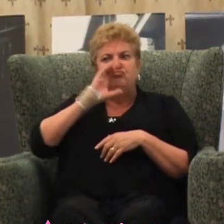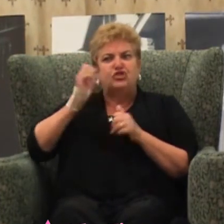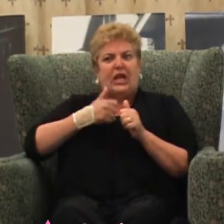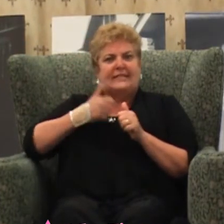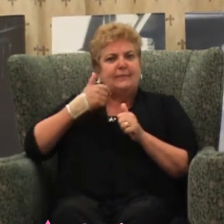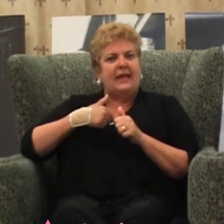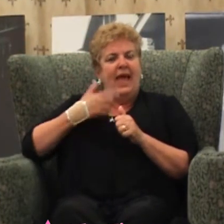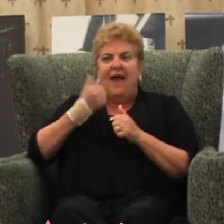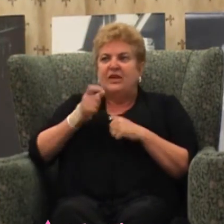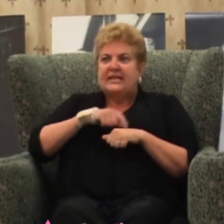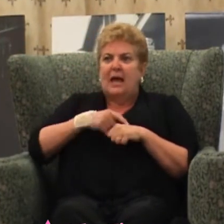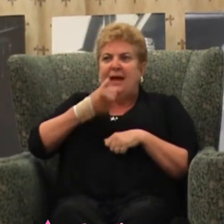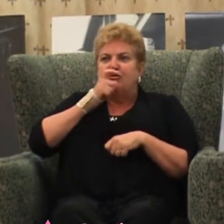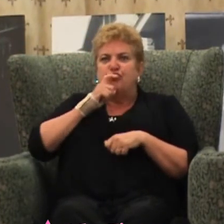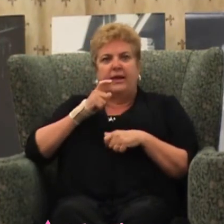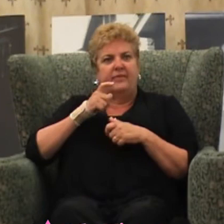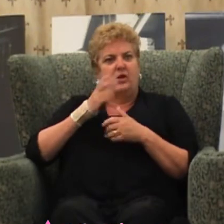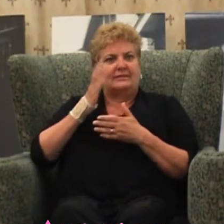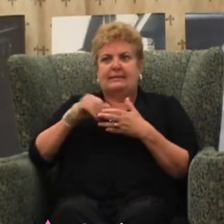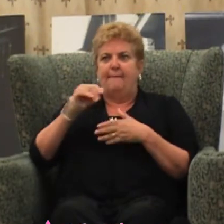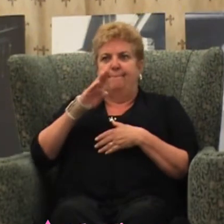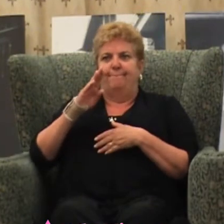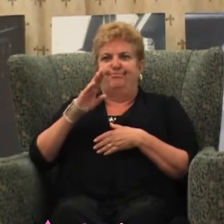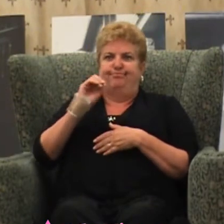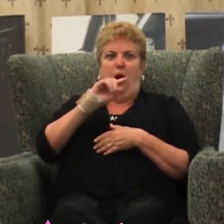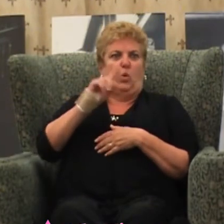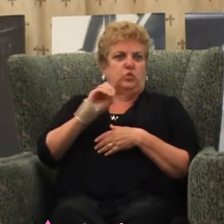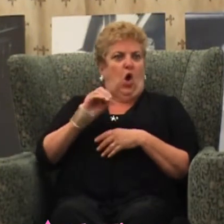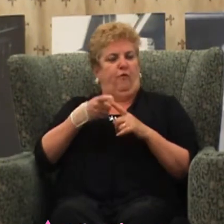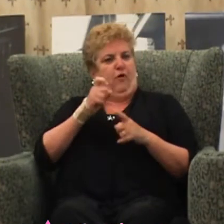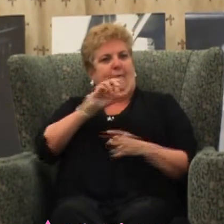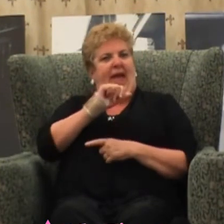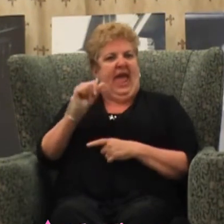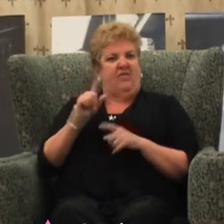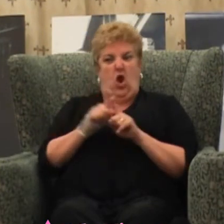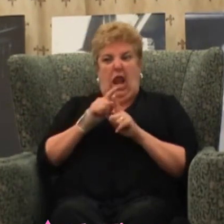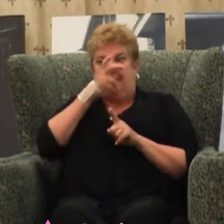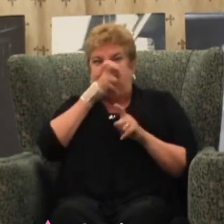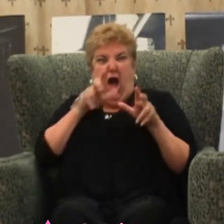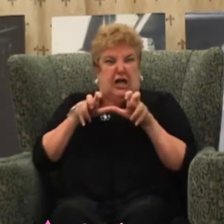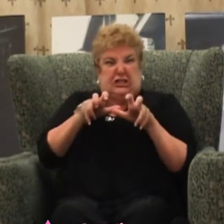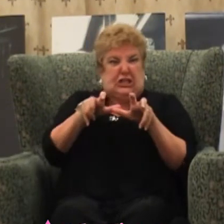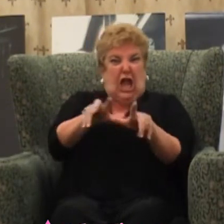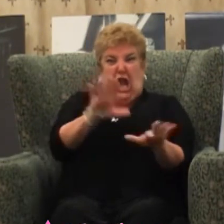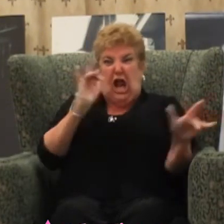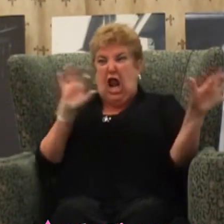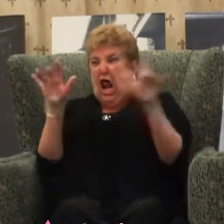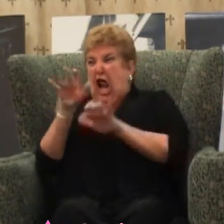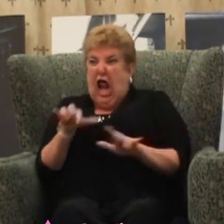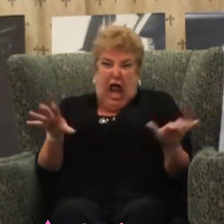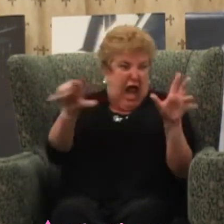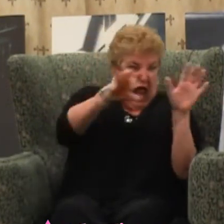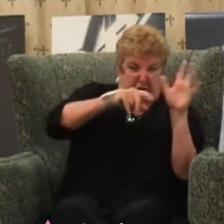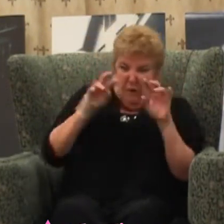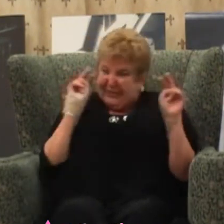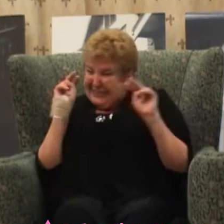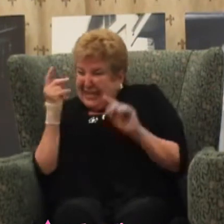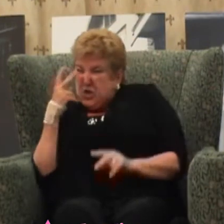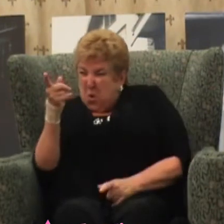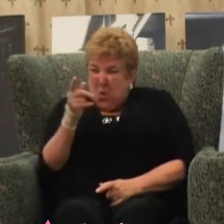pick up a drink, there's some bozo from AA there. They're like cockroaches. Rarely have we seen a person fail.